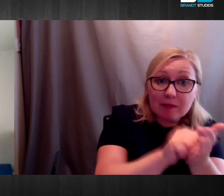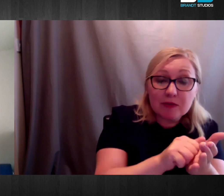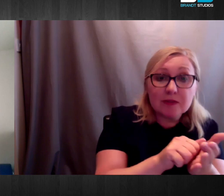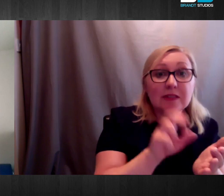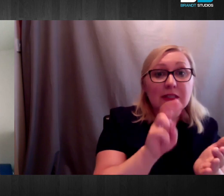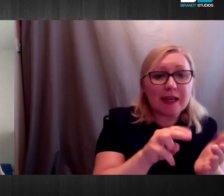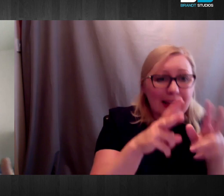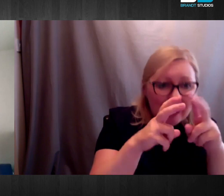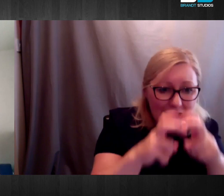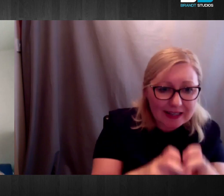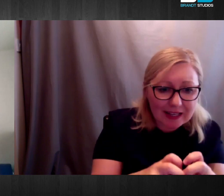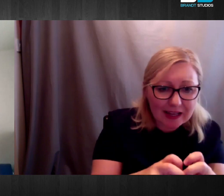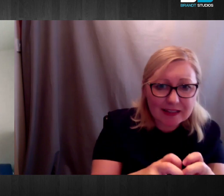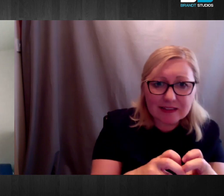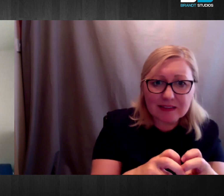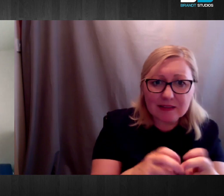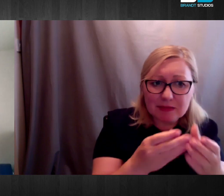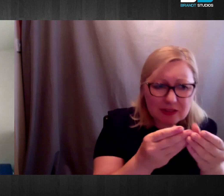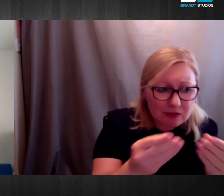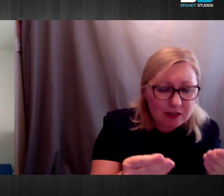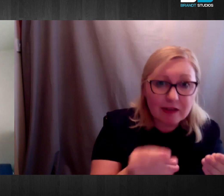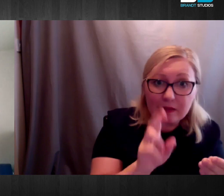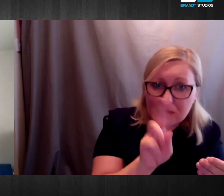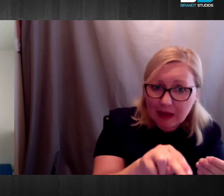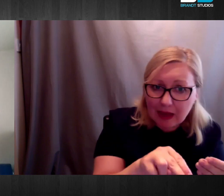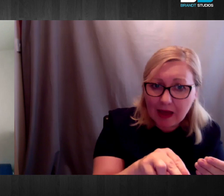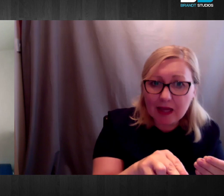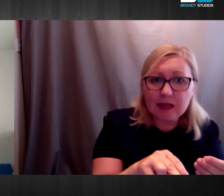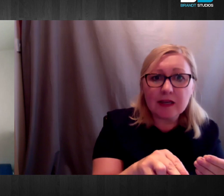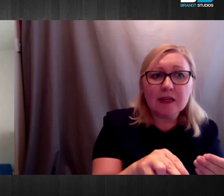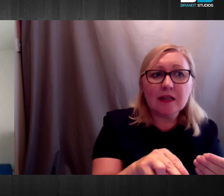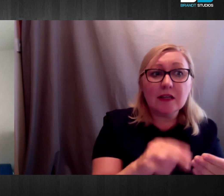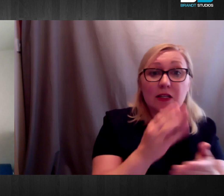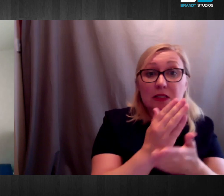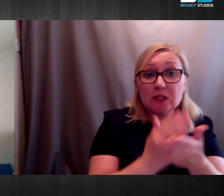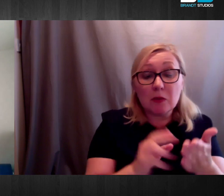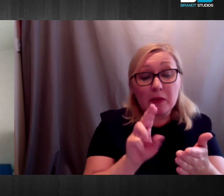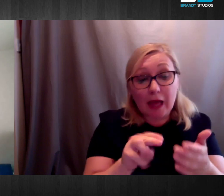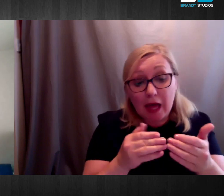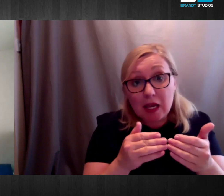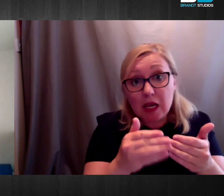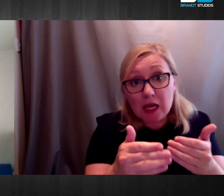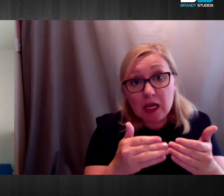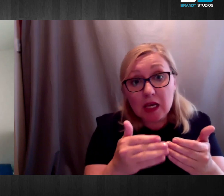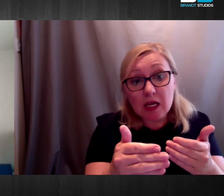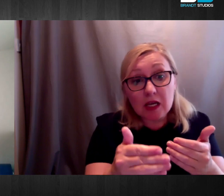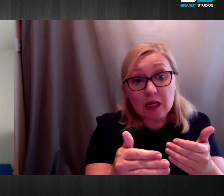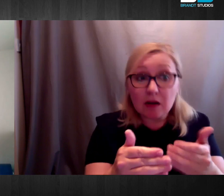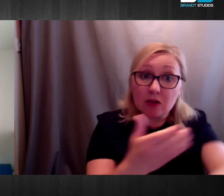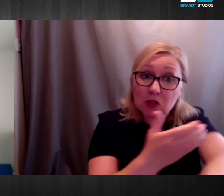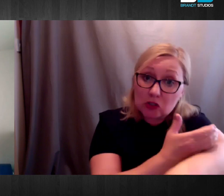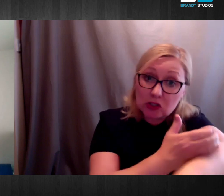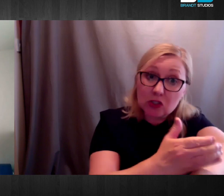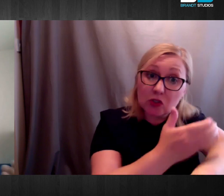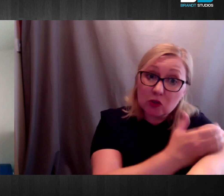And some of them can continue that for a period of time. but there are, of course, others that are impacted a